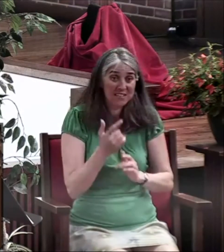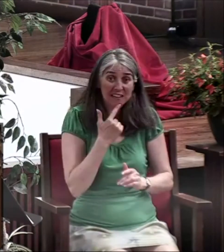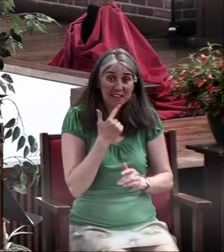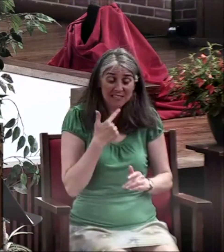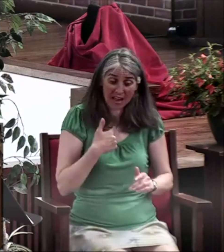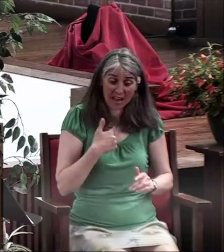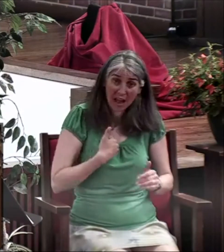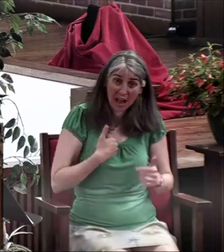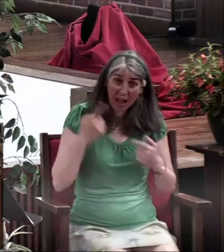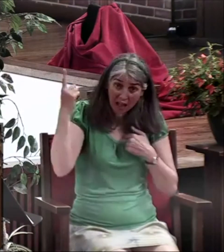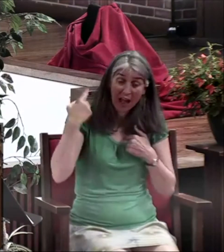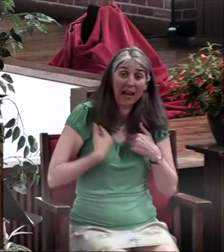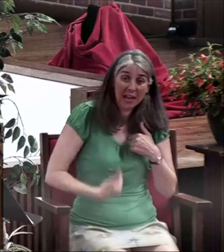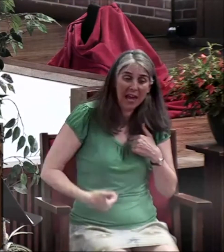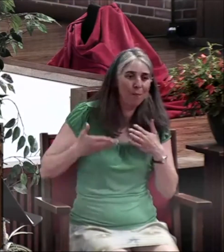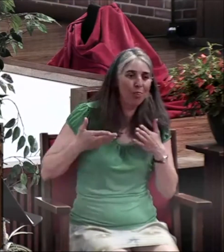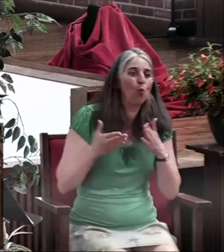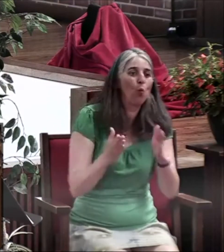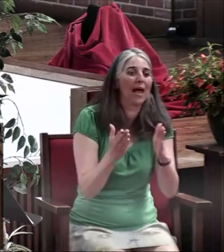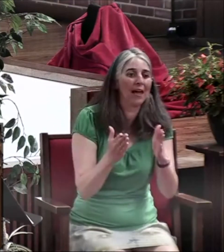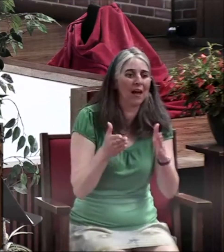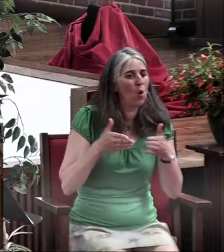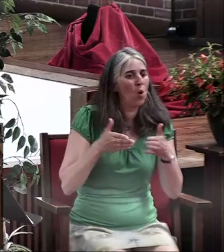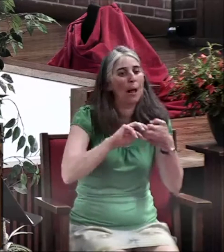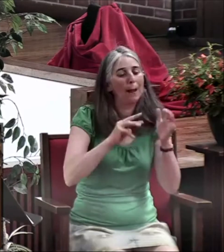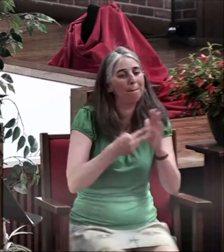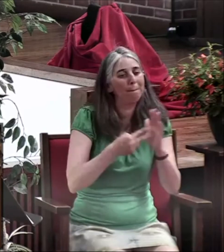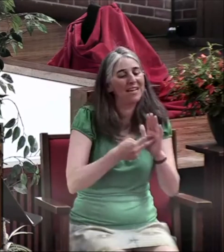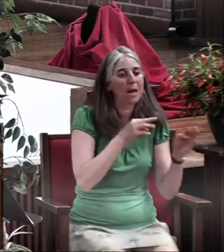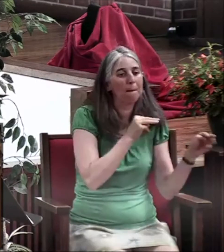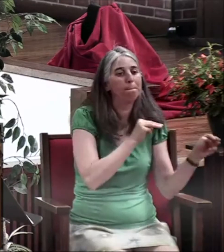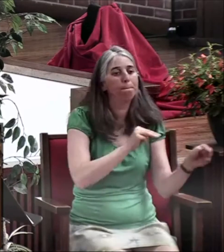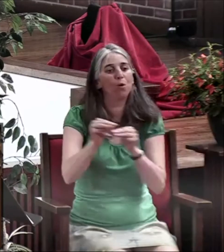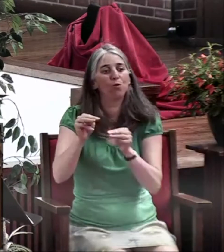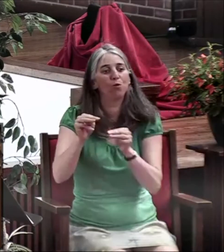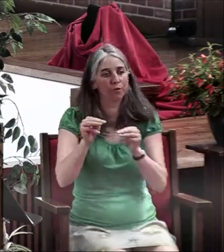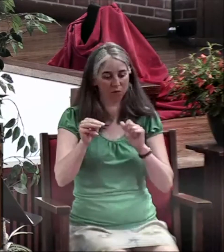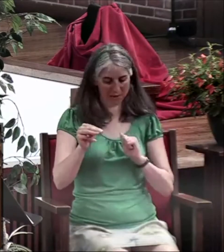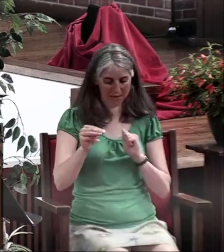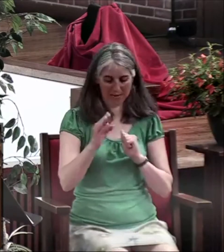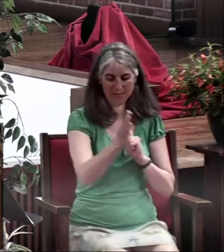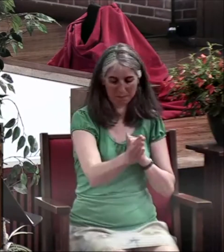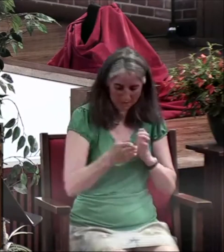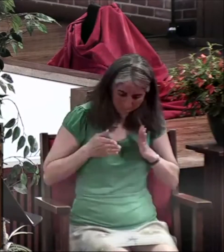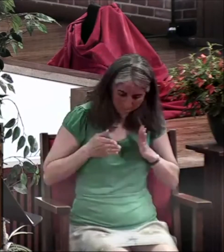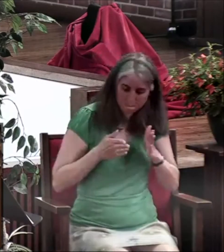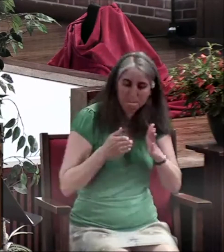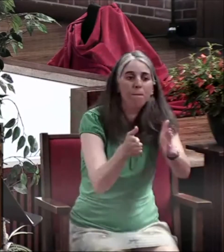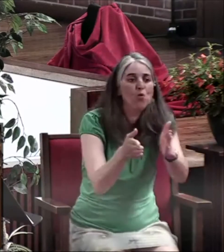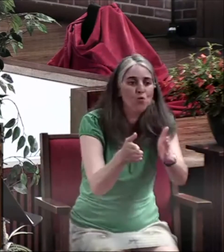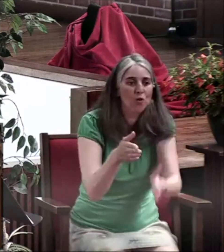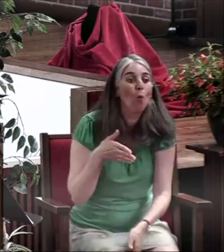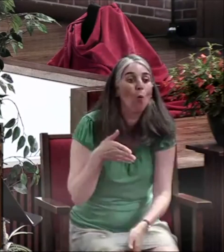Now, the way implies movement. You're going from point A to point B. You're going in a way, in a direction. Matter of fact, the very,